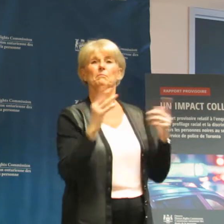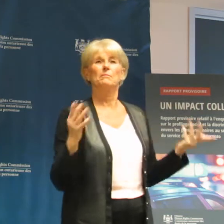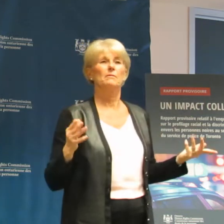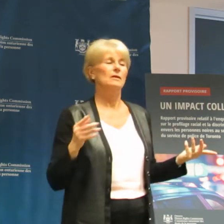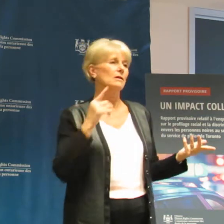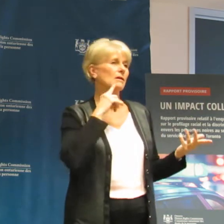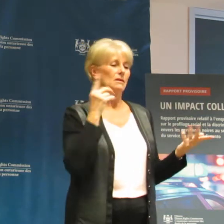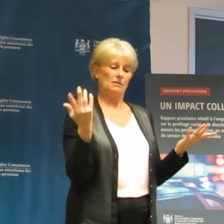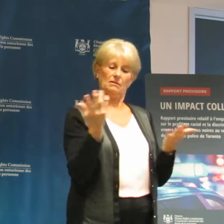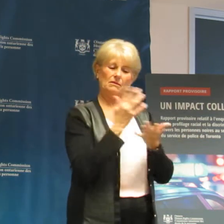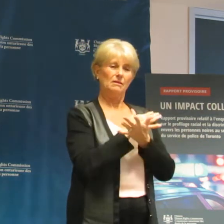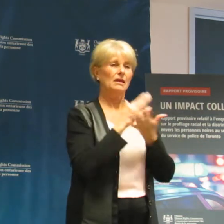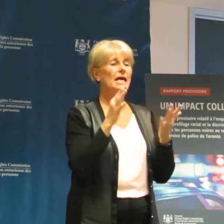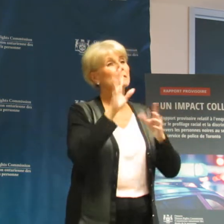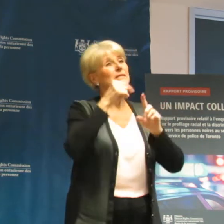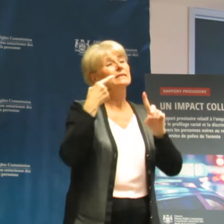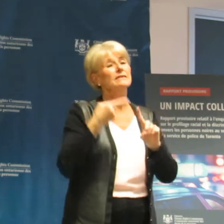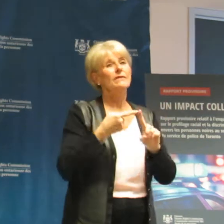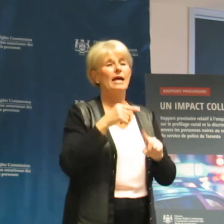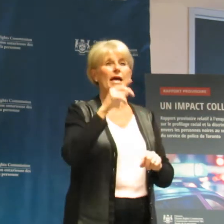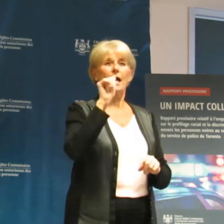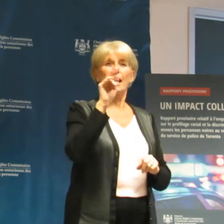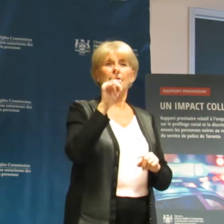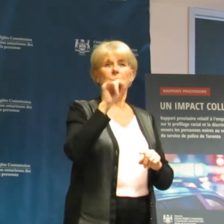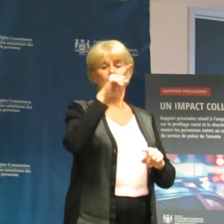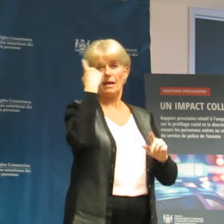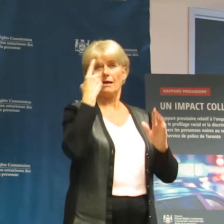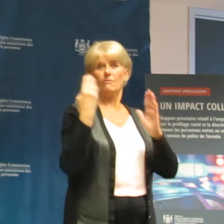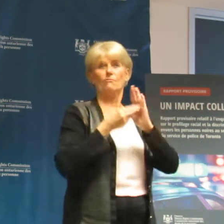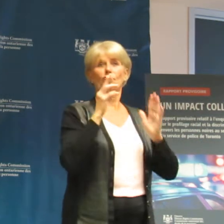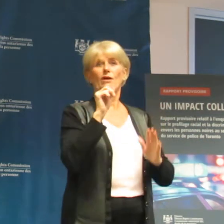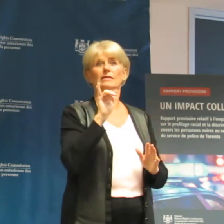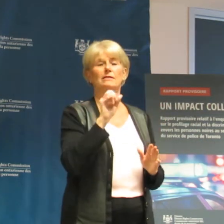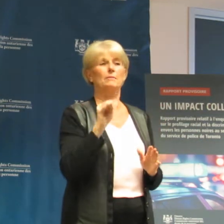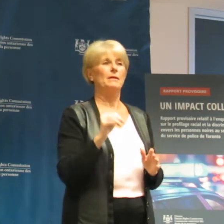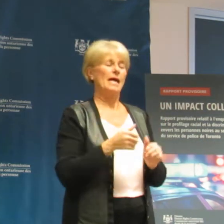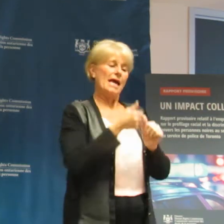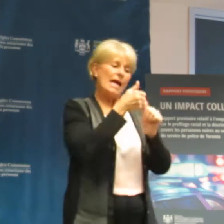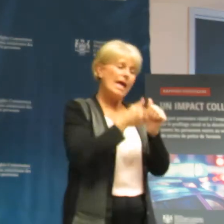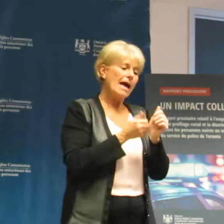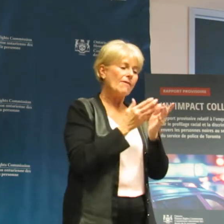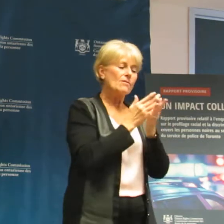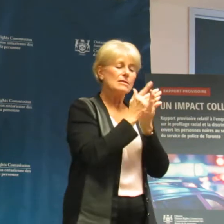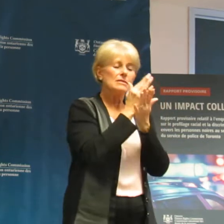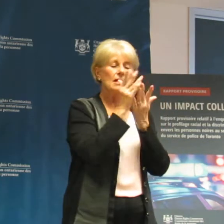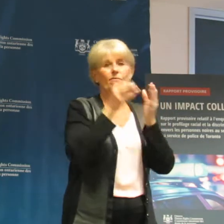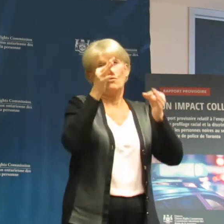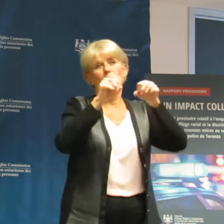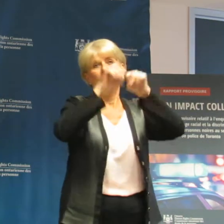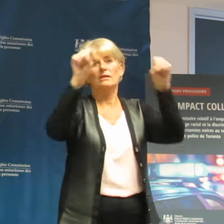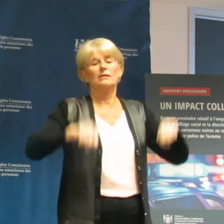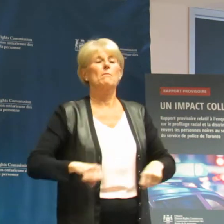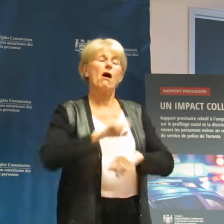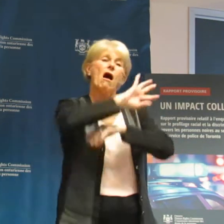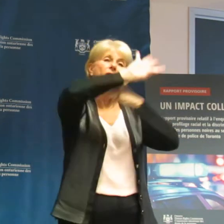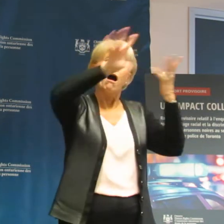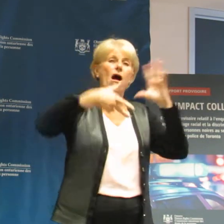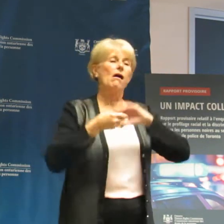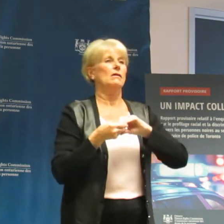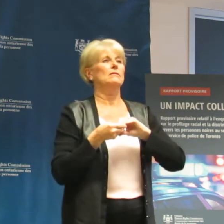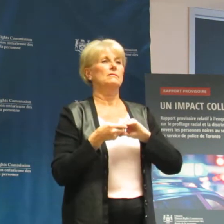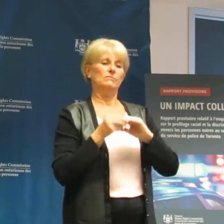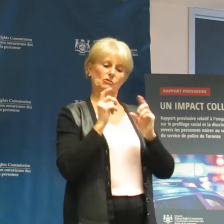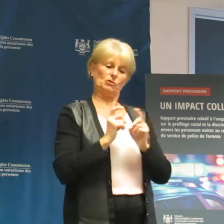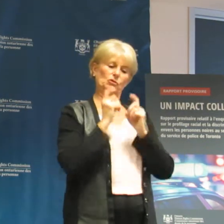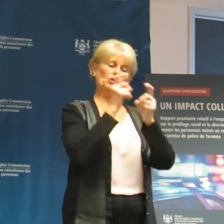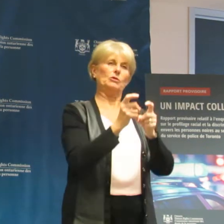and specifically anti-black racism in every section of the justice system. All of that contributes